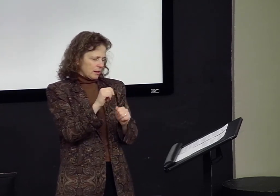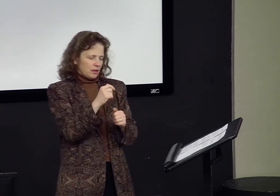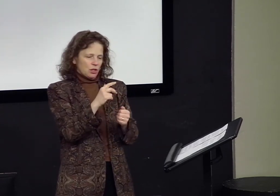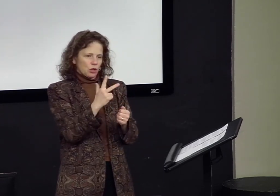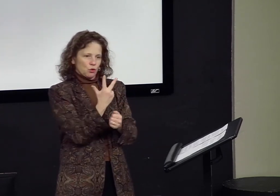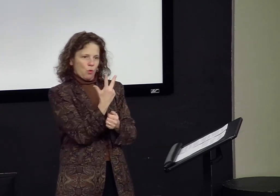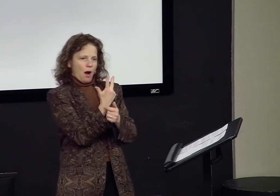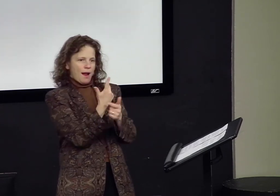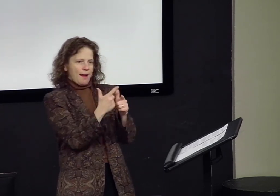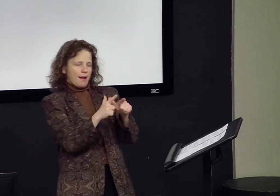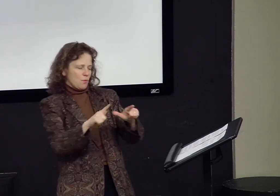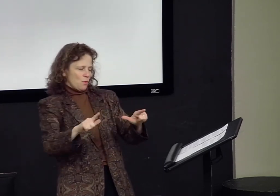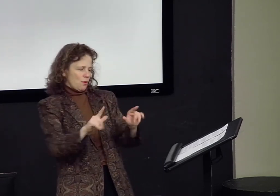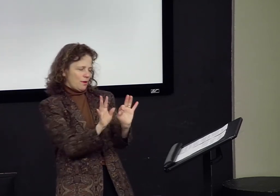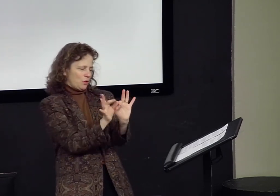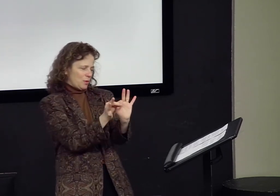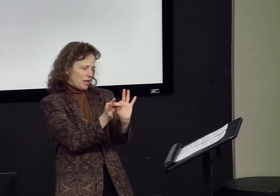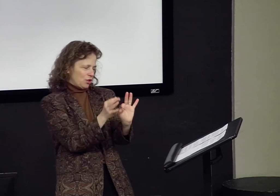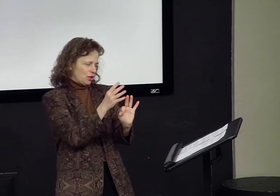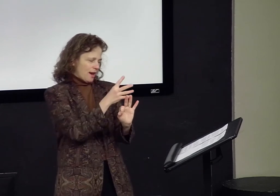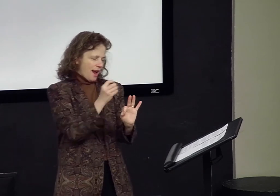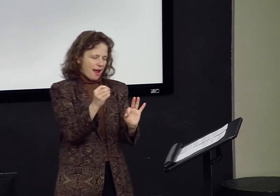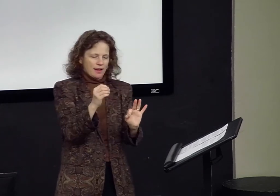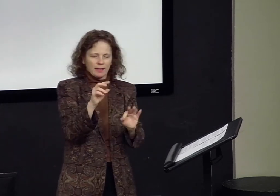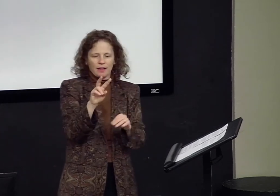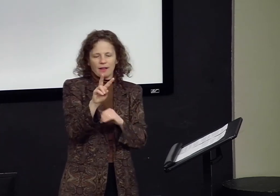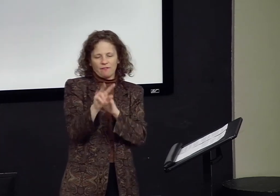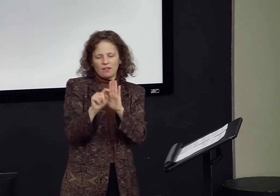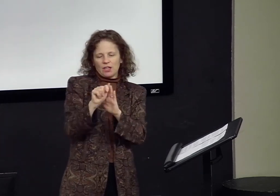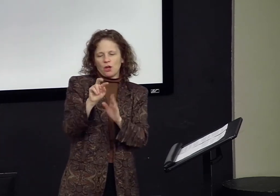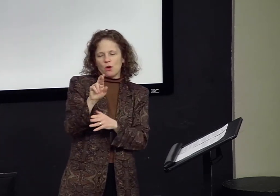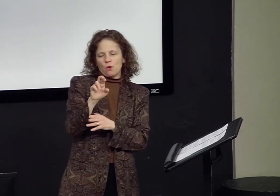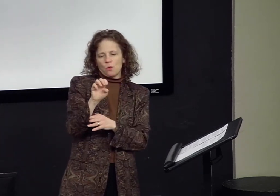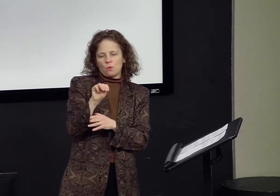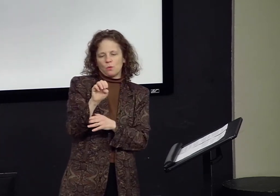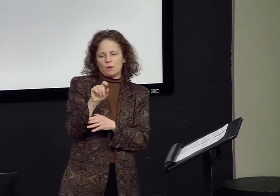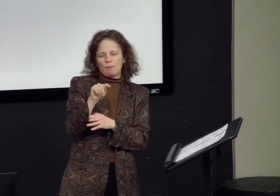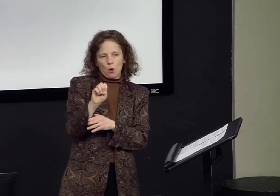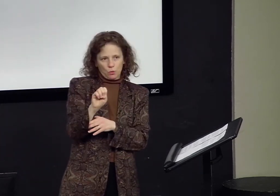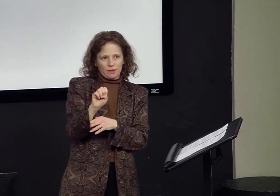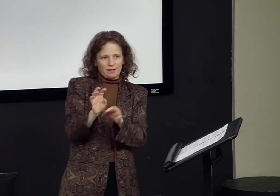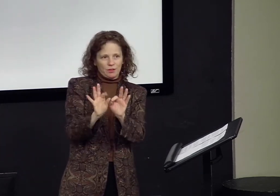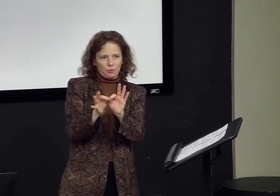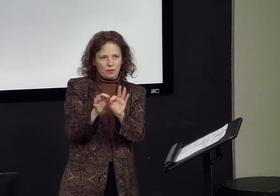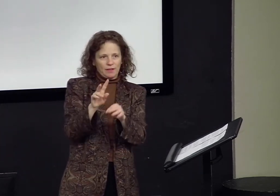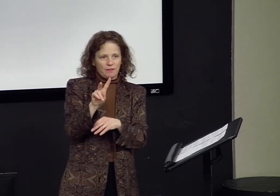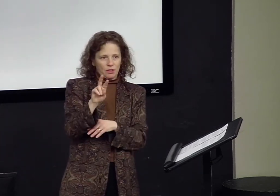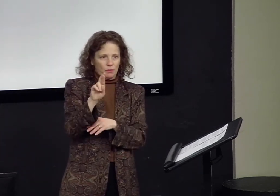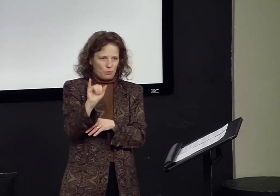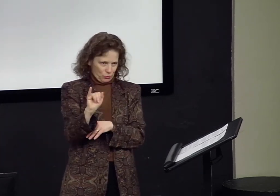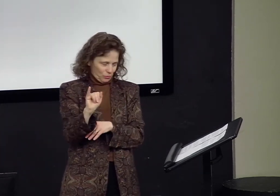She's working on publishing her dissertation. She's also looking at trilingual interpreting and video remote